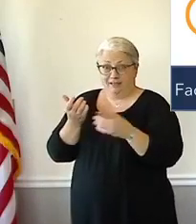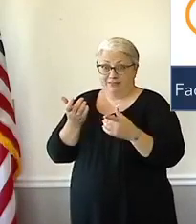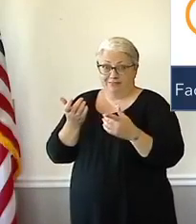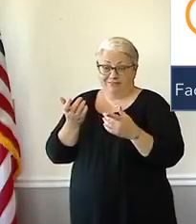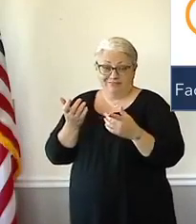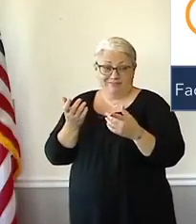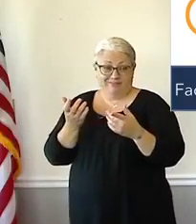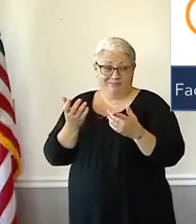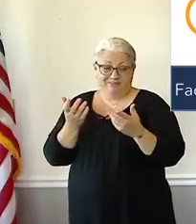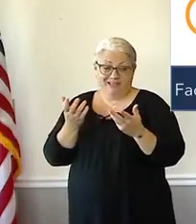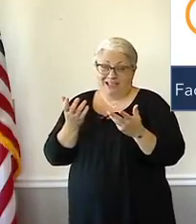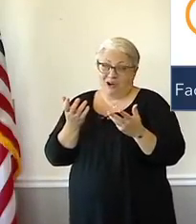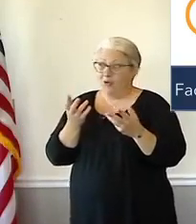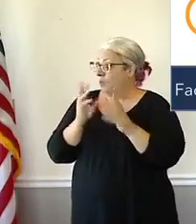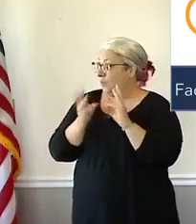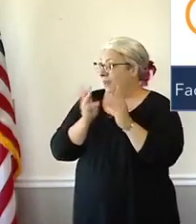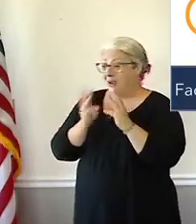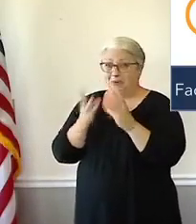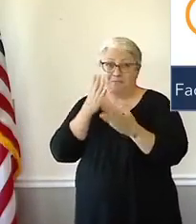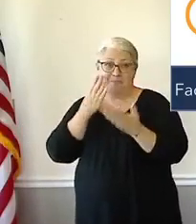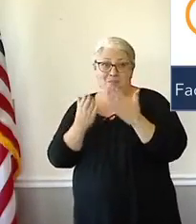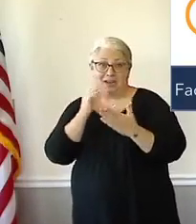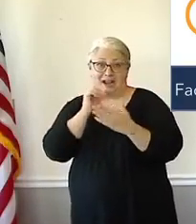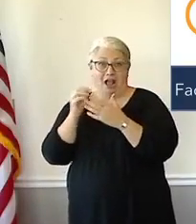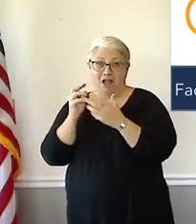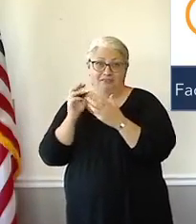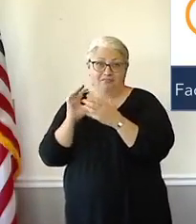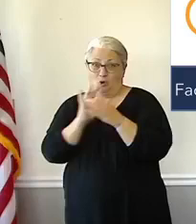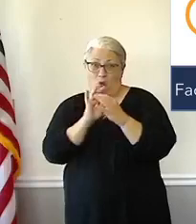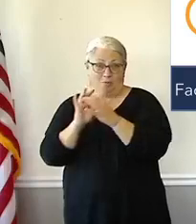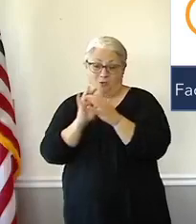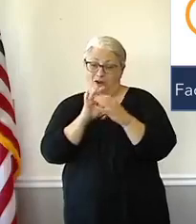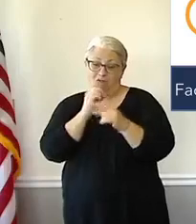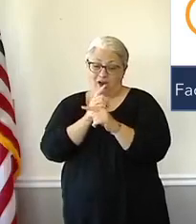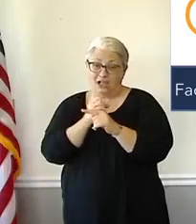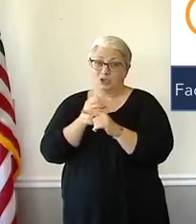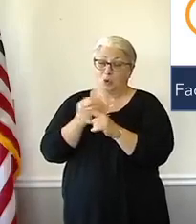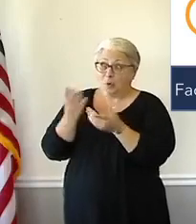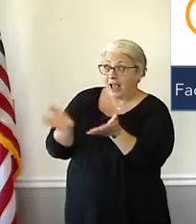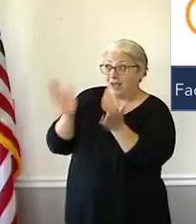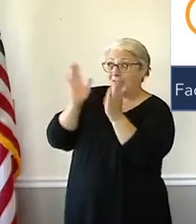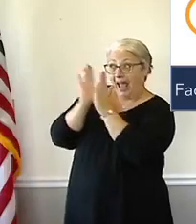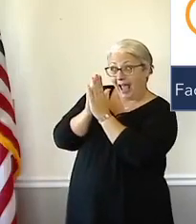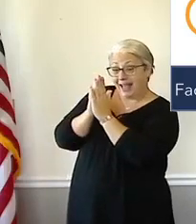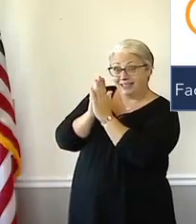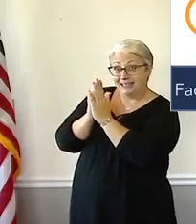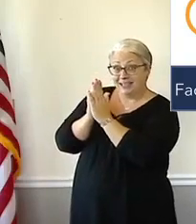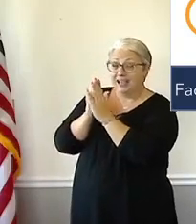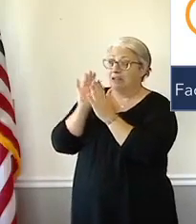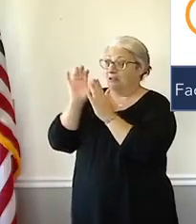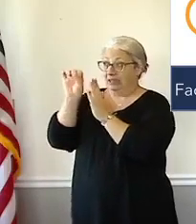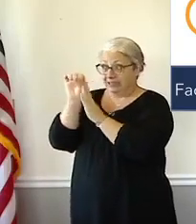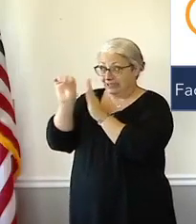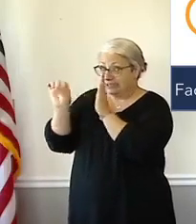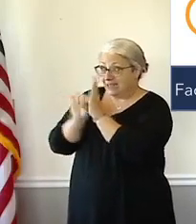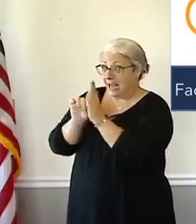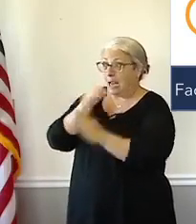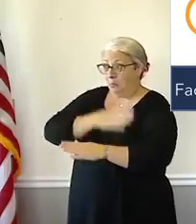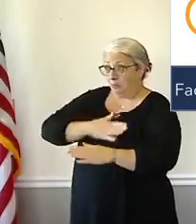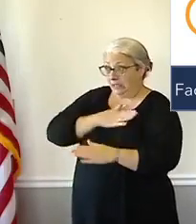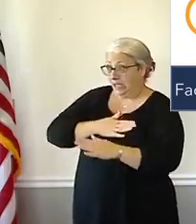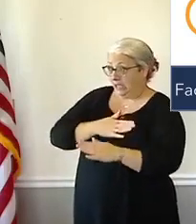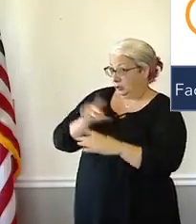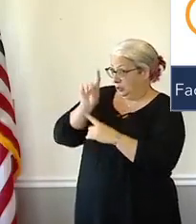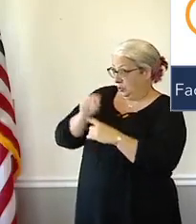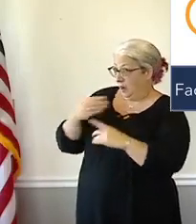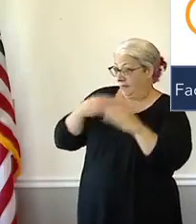not cooperate, and that might not be an option. So we have asked, and we are really pushing on the state, the counties in the region, to have a plan